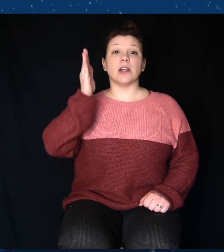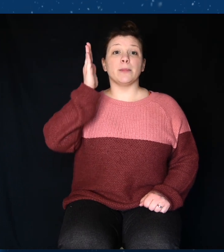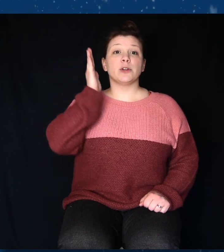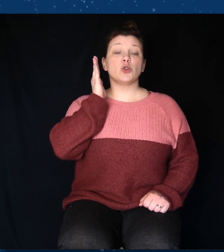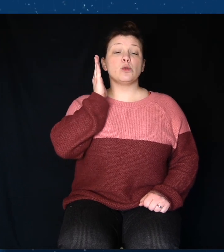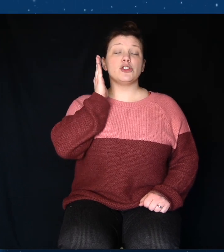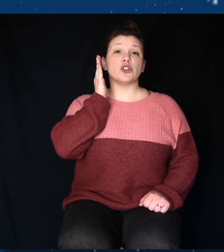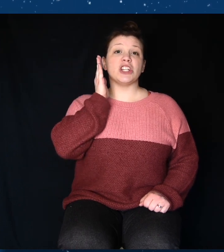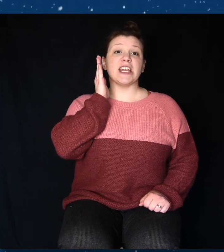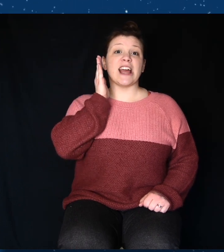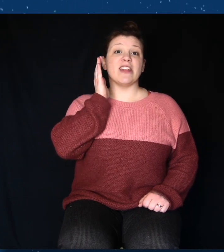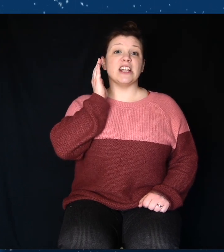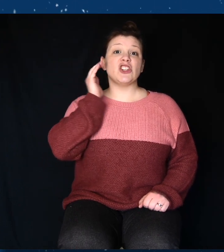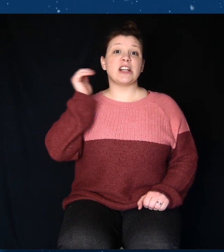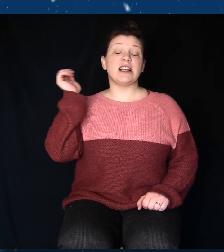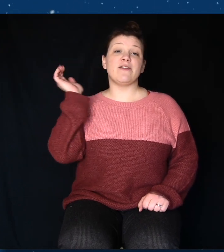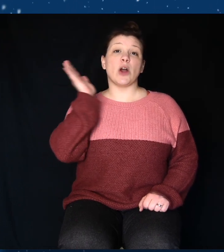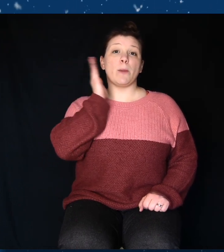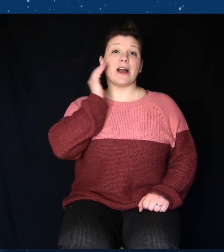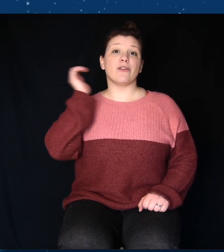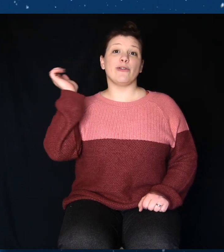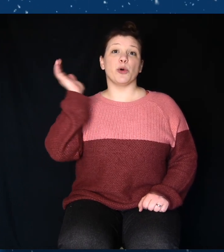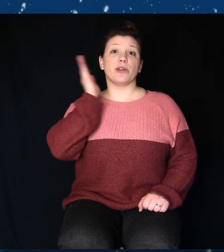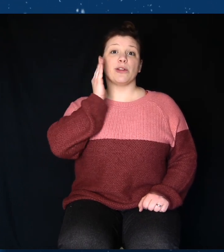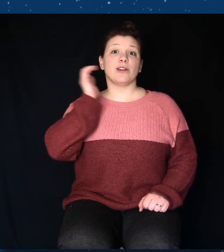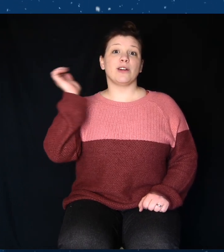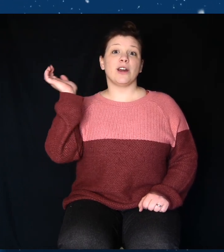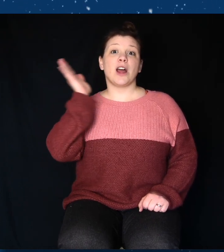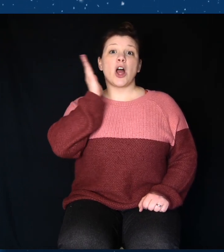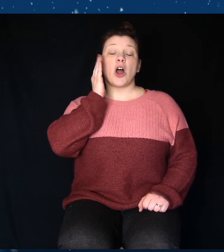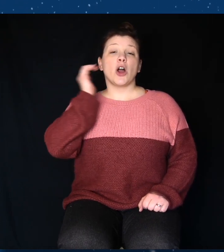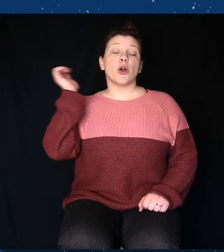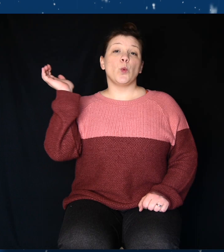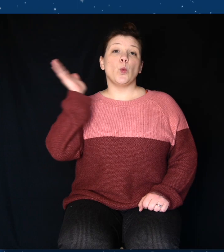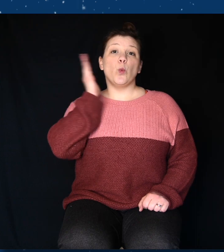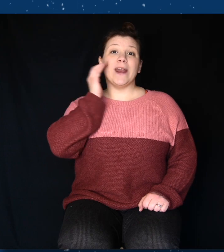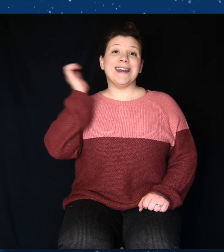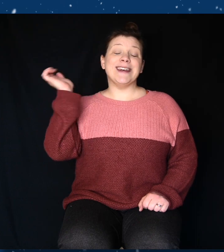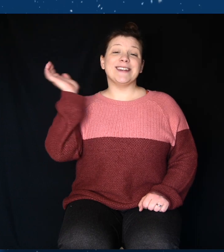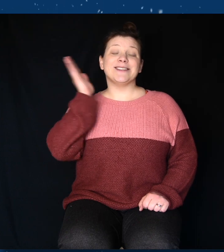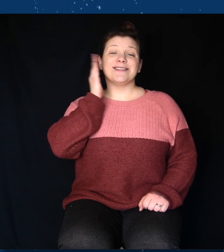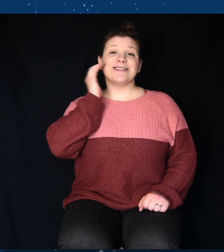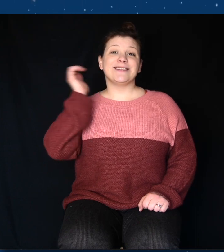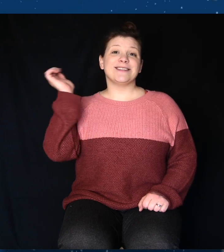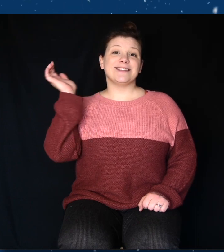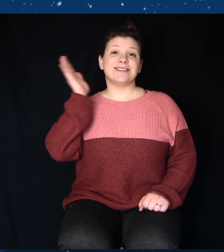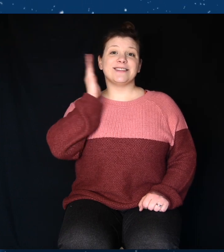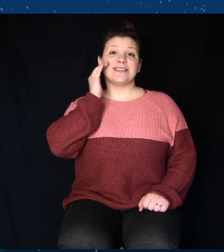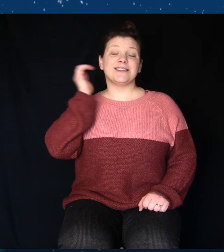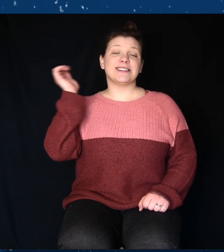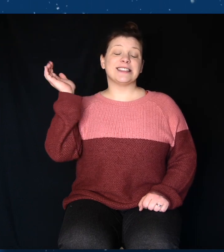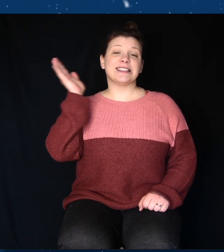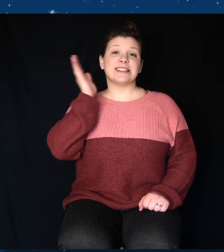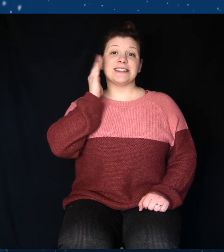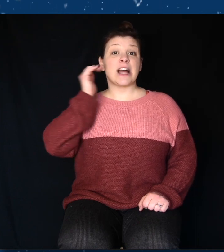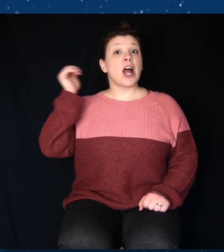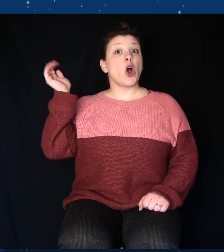your hand up towards your cheek and then gently flow it back and forth. Wind.